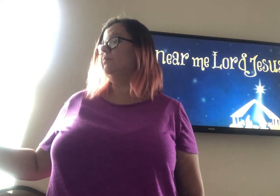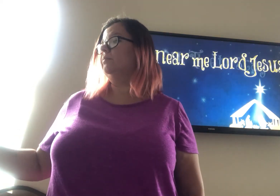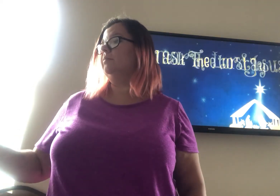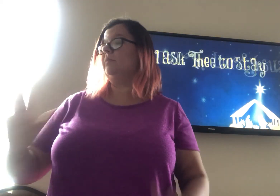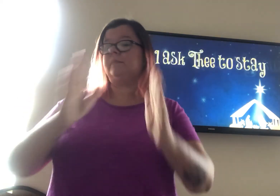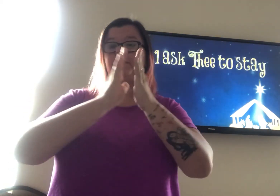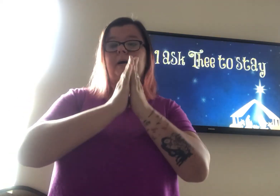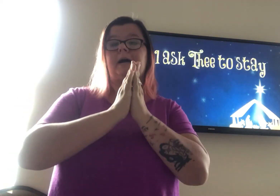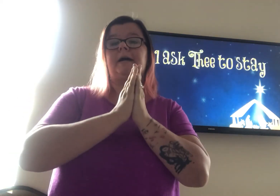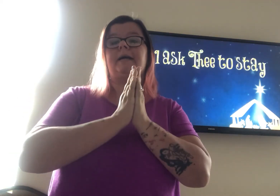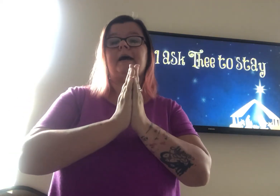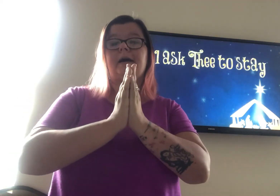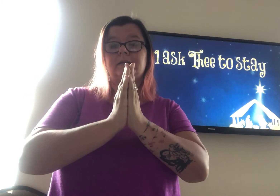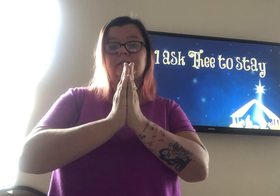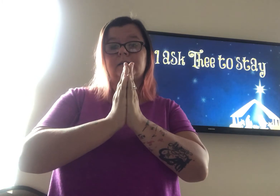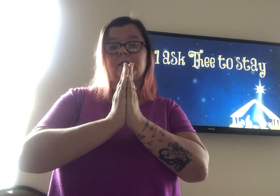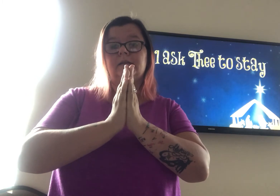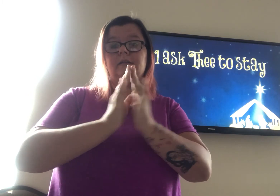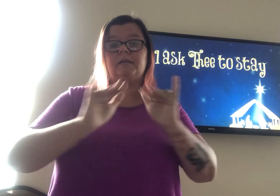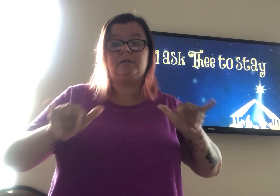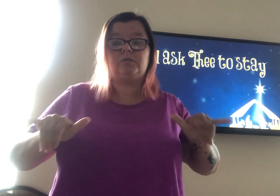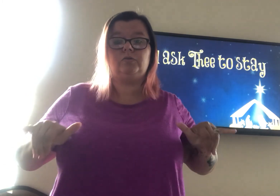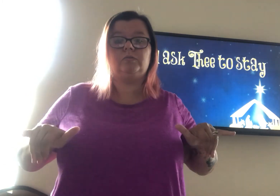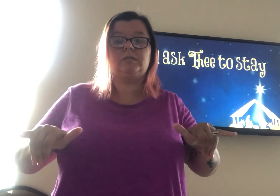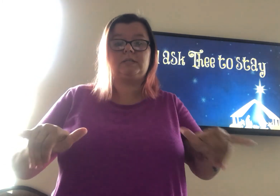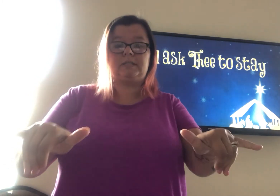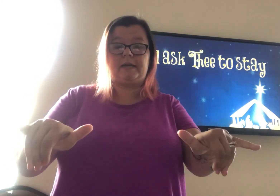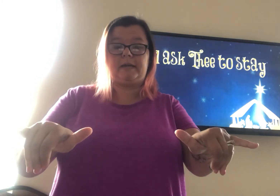I ask thee to stay